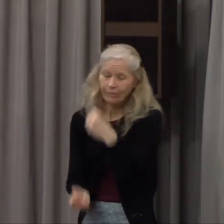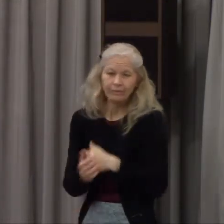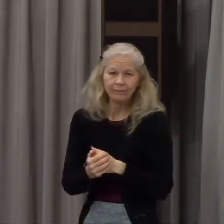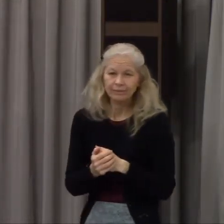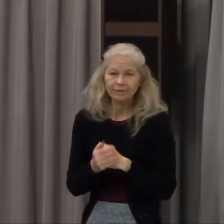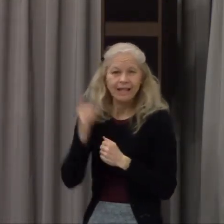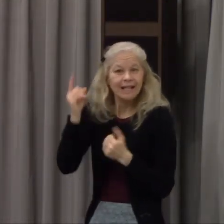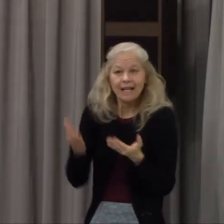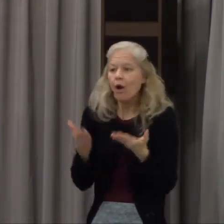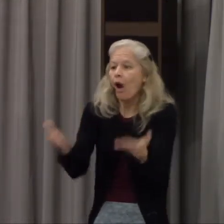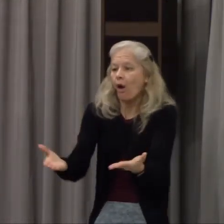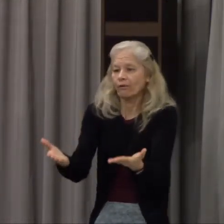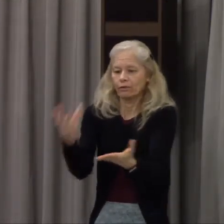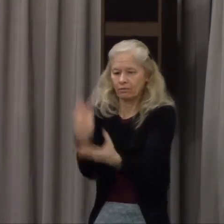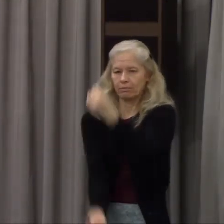Revelation chapter 14,